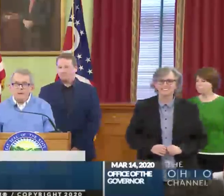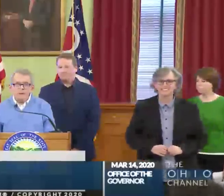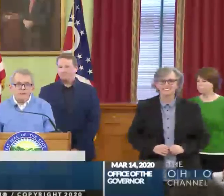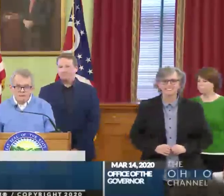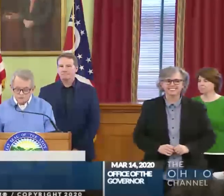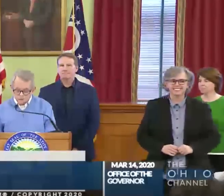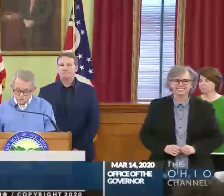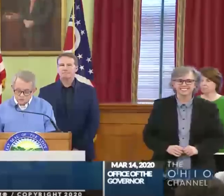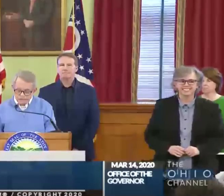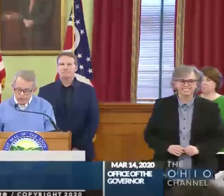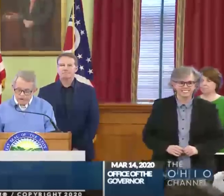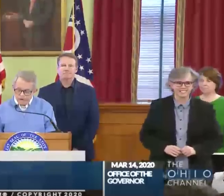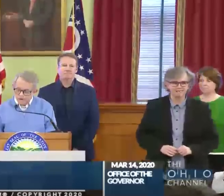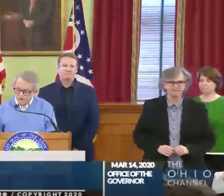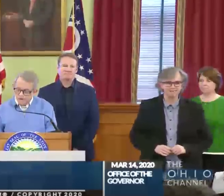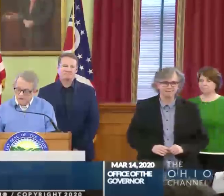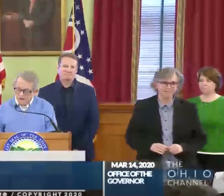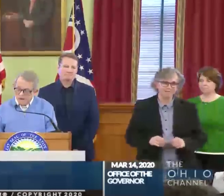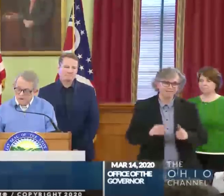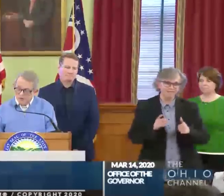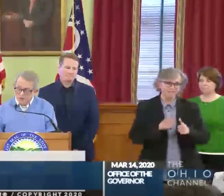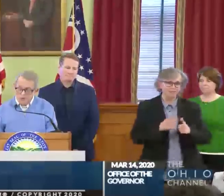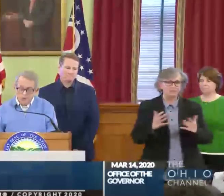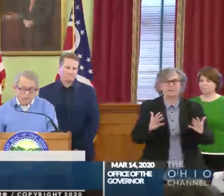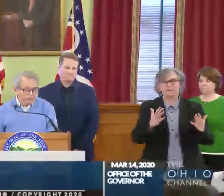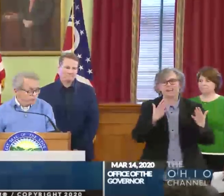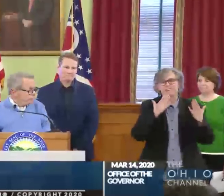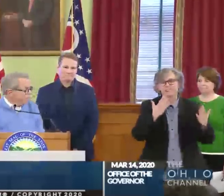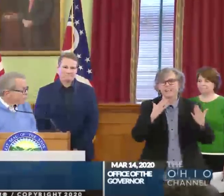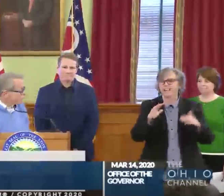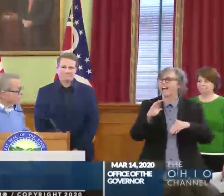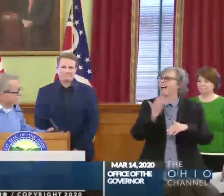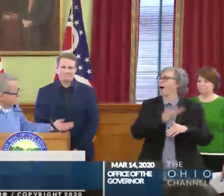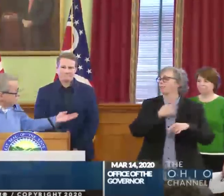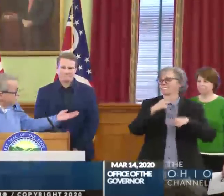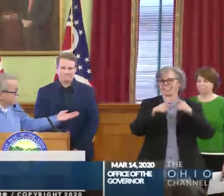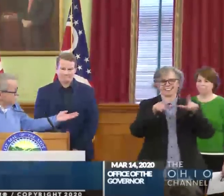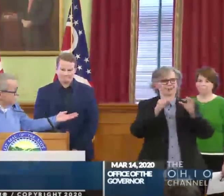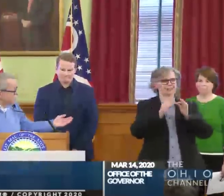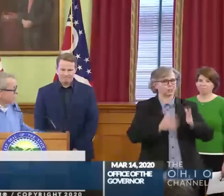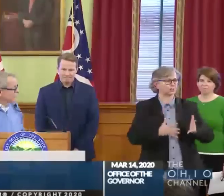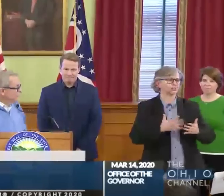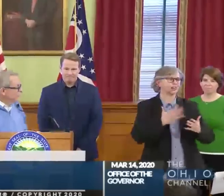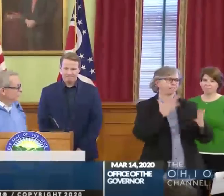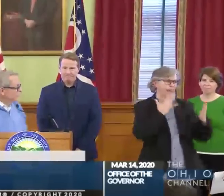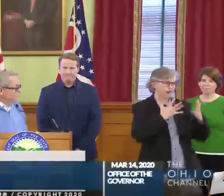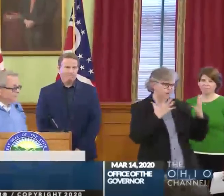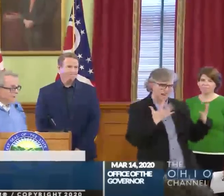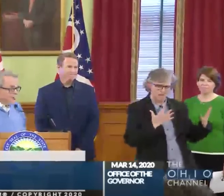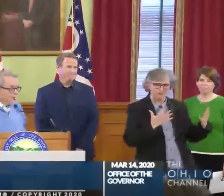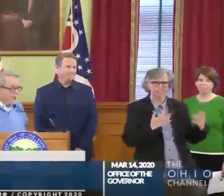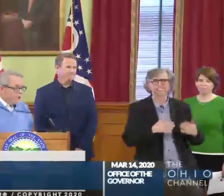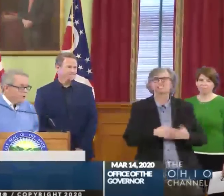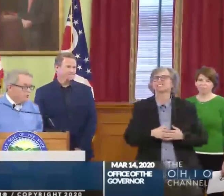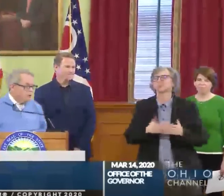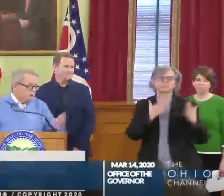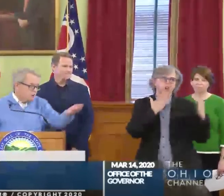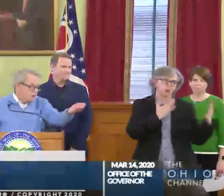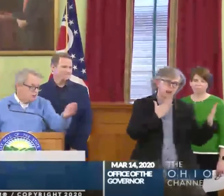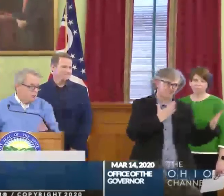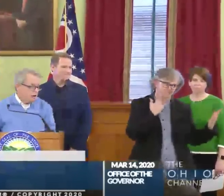Well, let me first thank our sign language interpreters. Thank you very much. We're grateful for what you